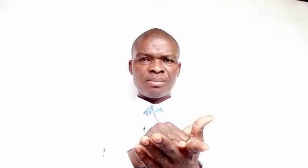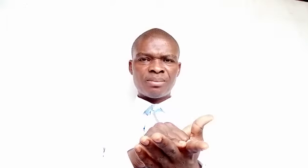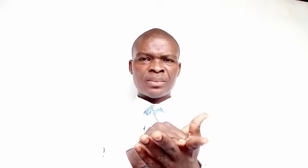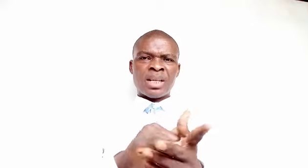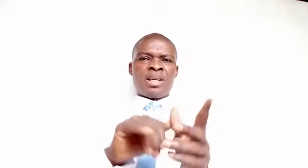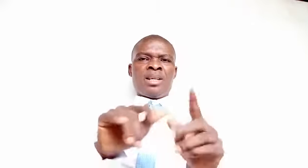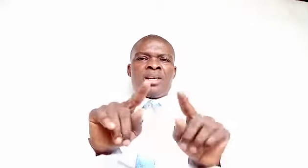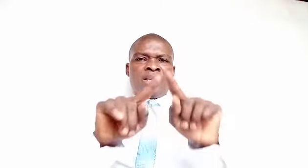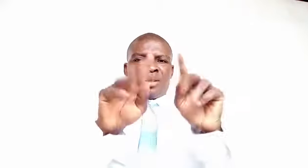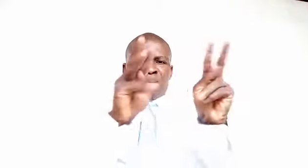rotation of the earth